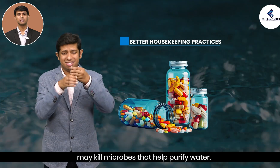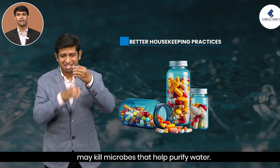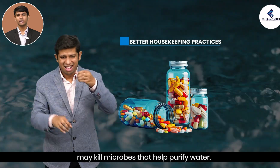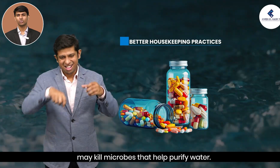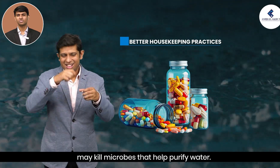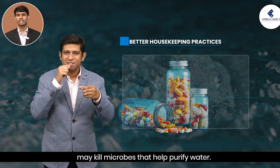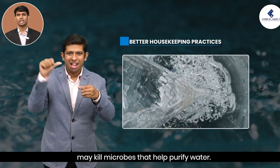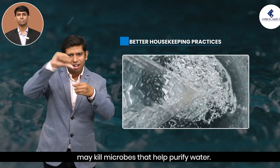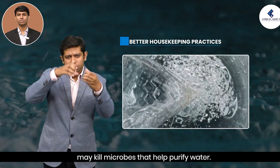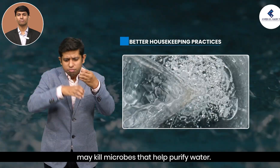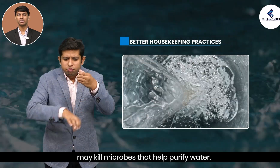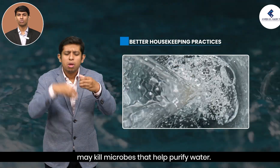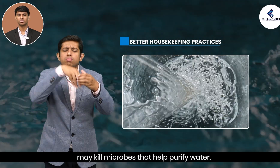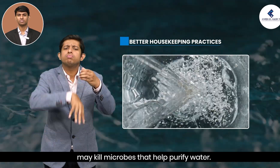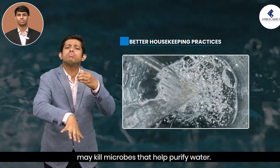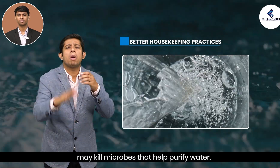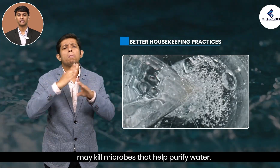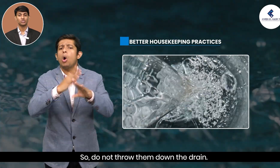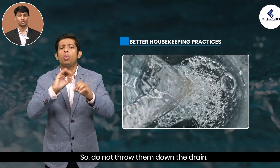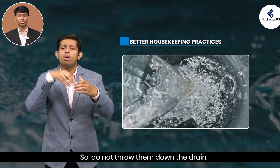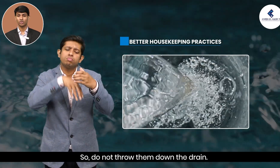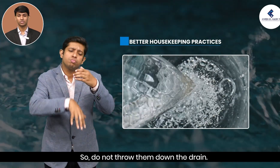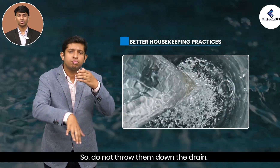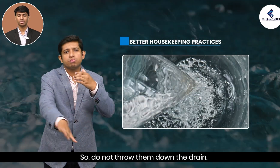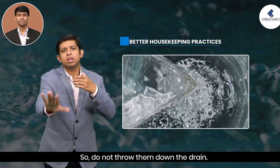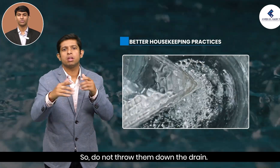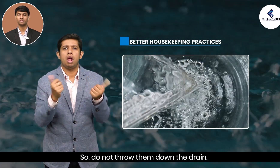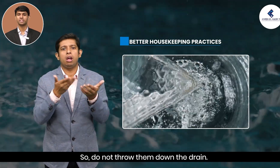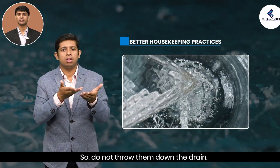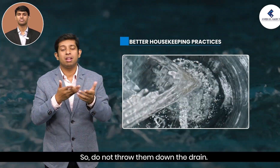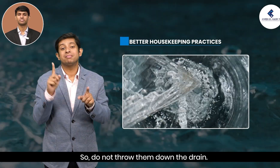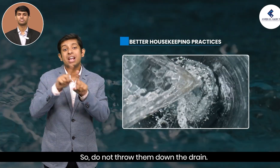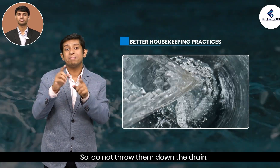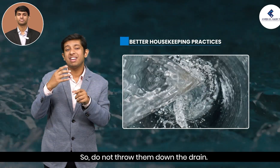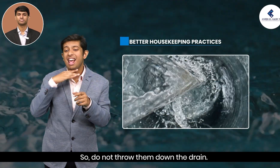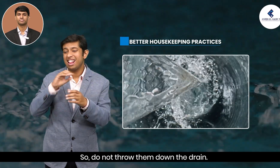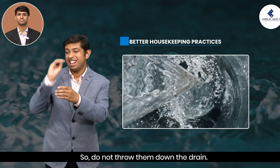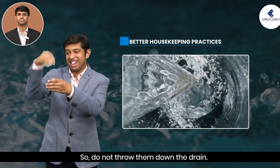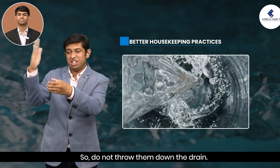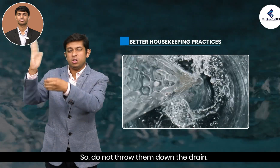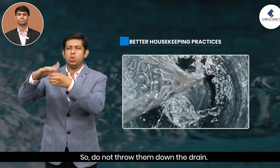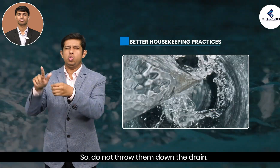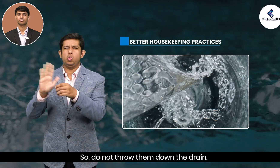may kill microbes that help purify water, so do not throw them down the drain.